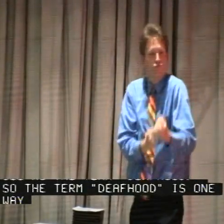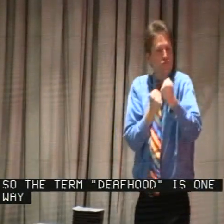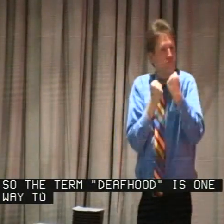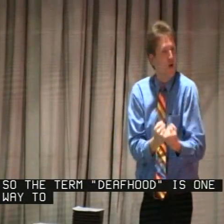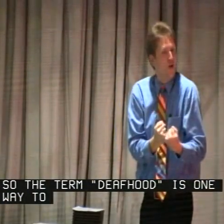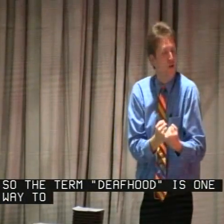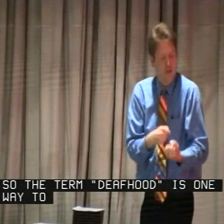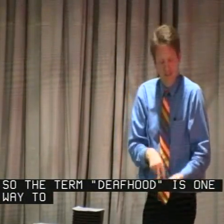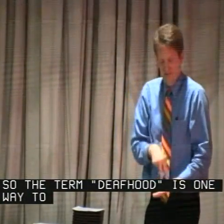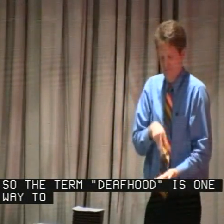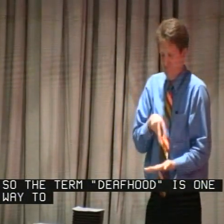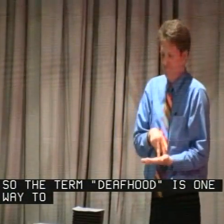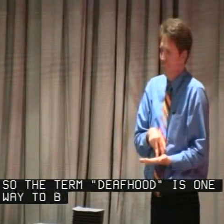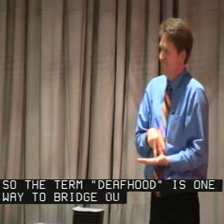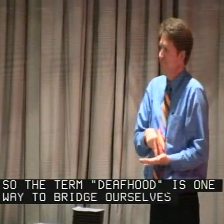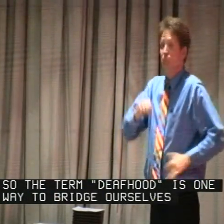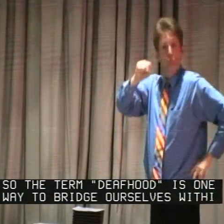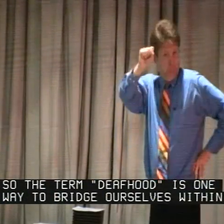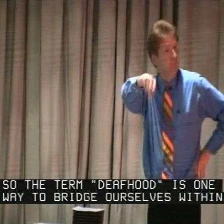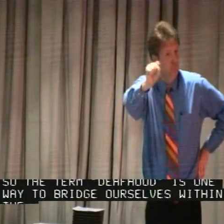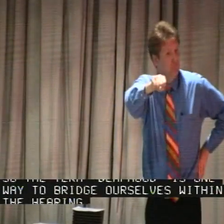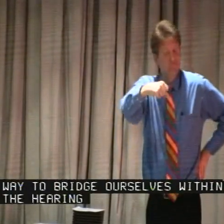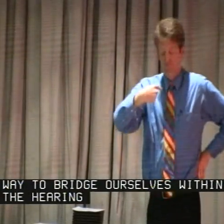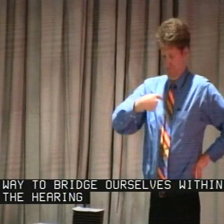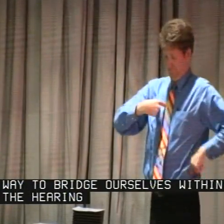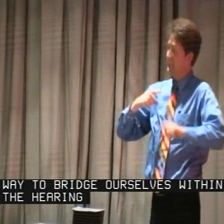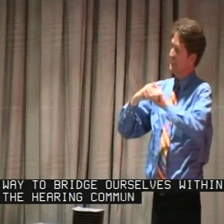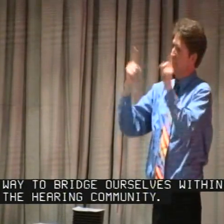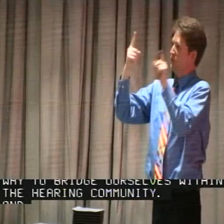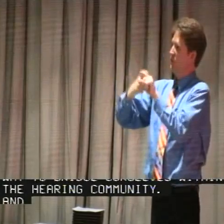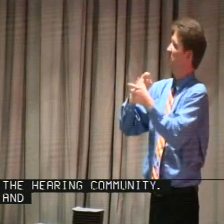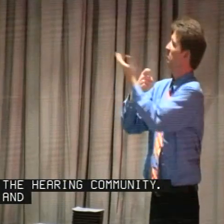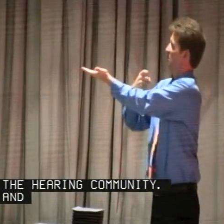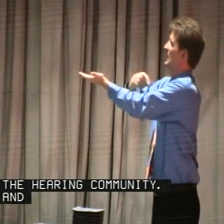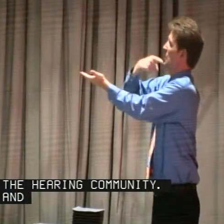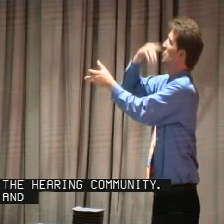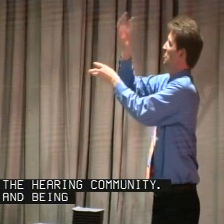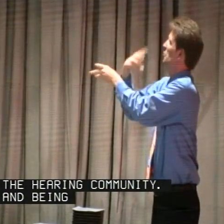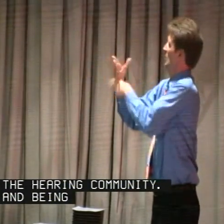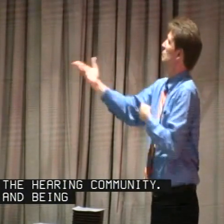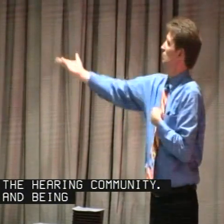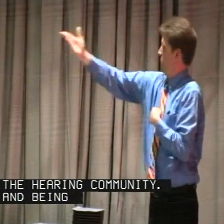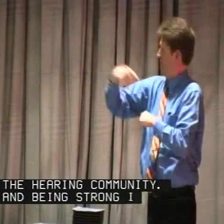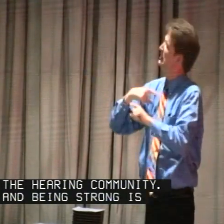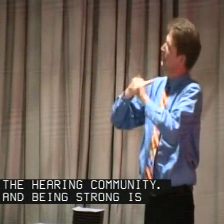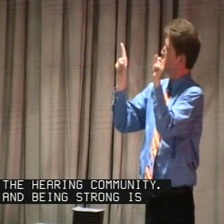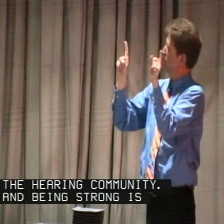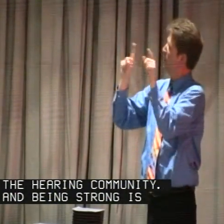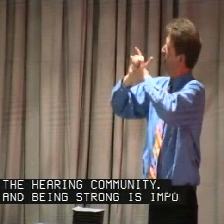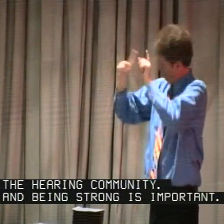hearing community. And being strong is important. I'm different from people that can hear,